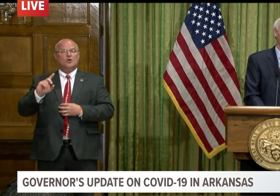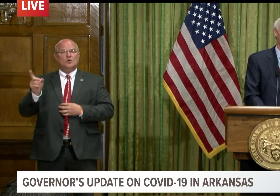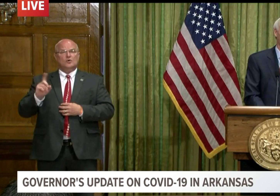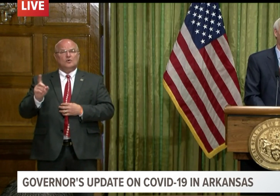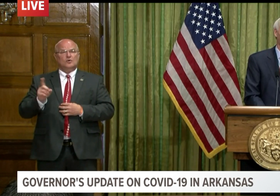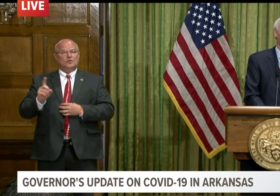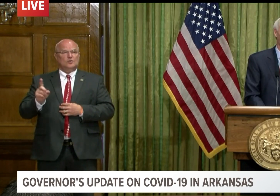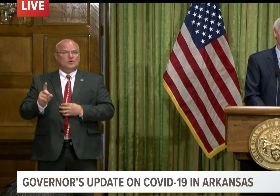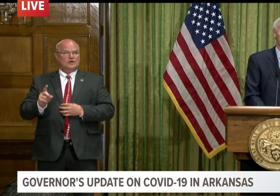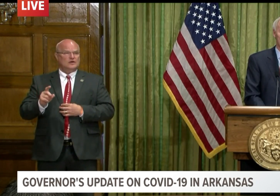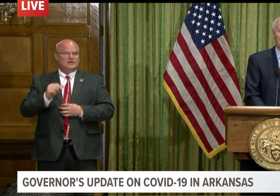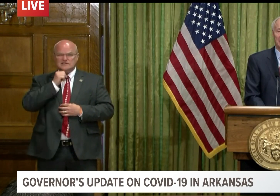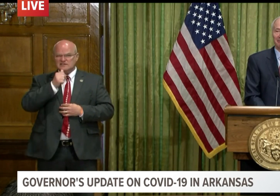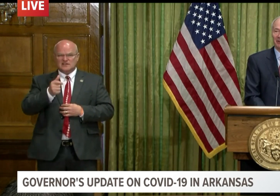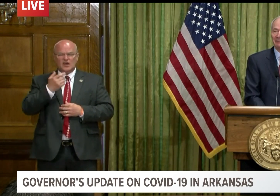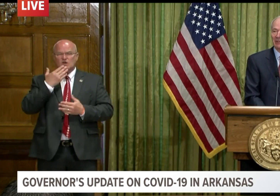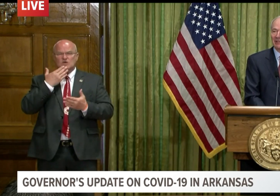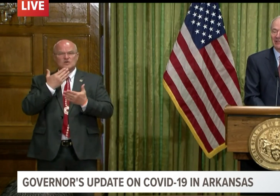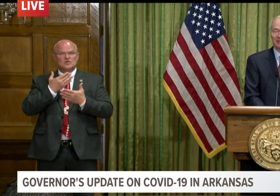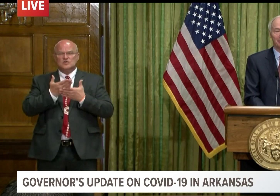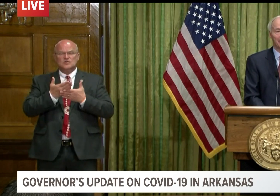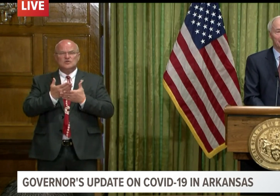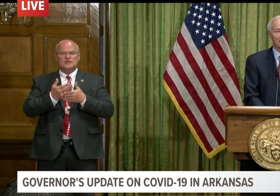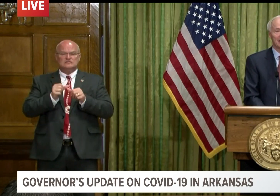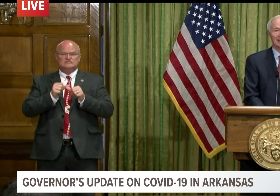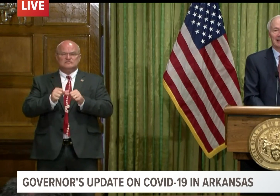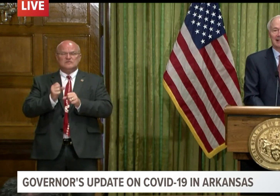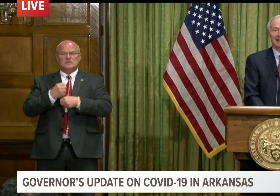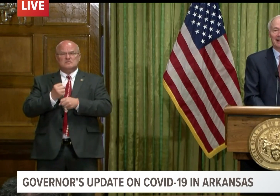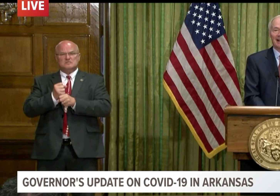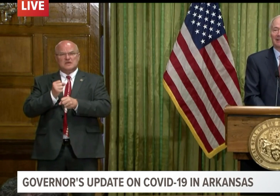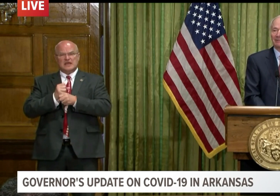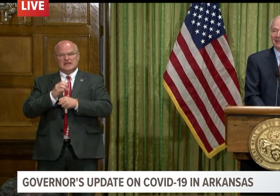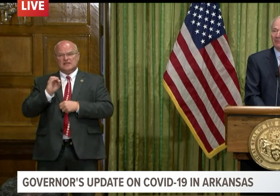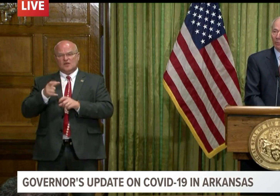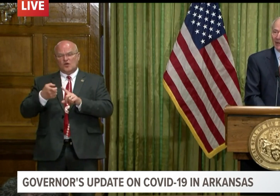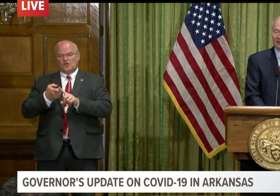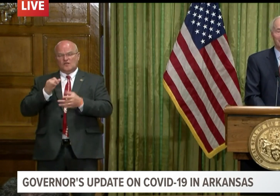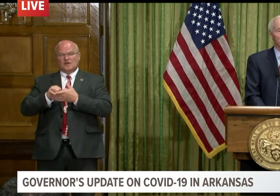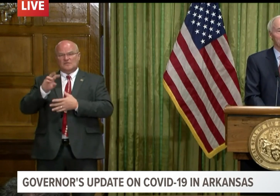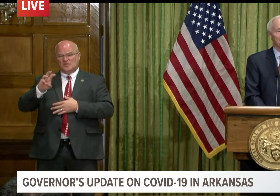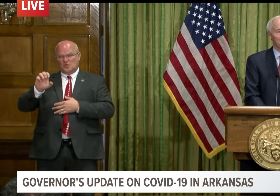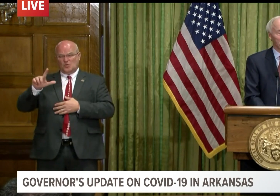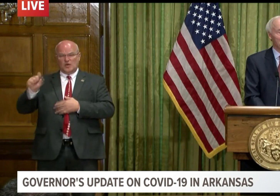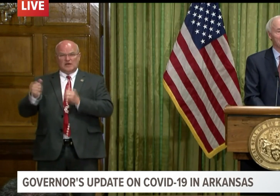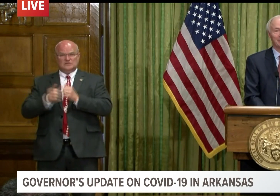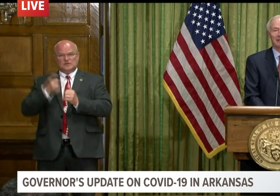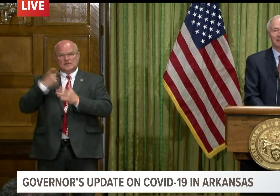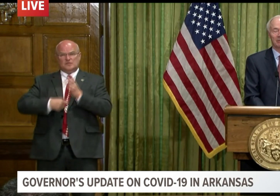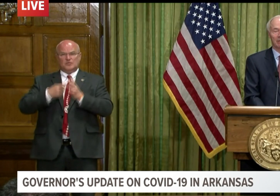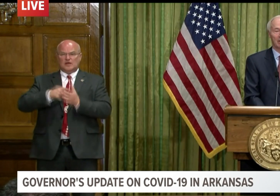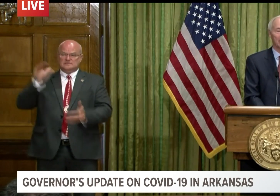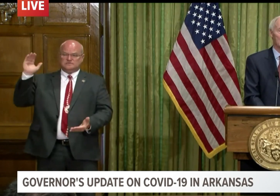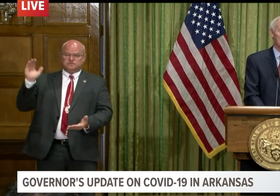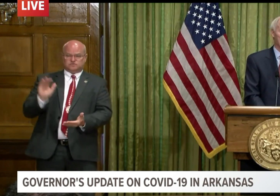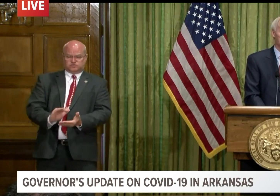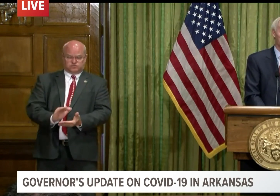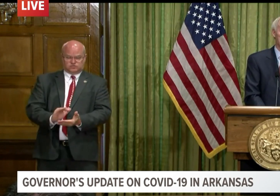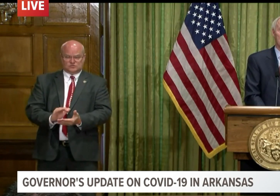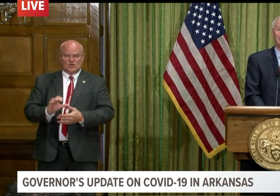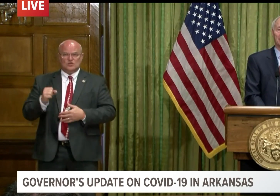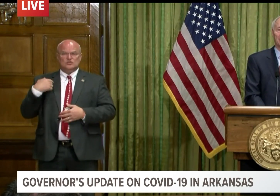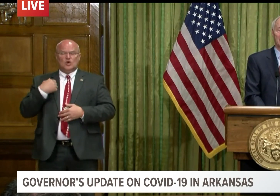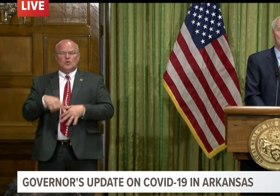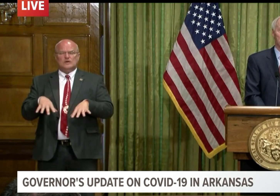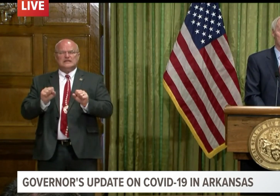it's not even cost effective for them to continue producing out of the wells with the price being so low. So